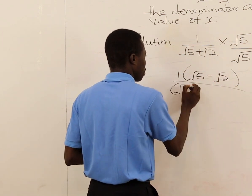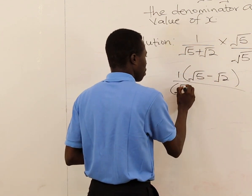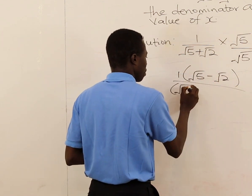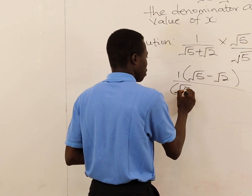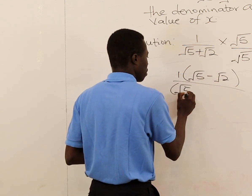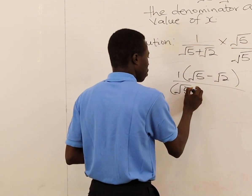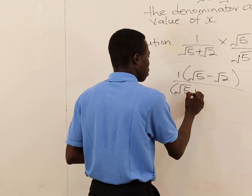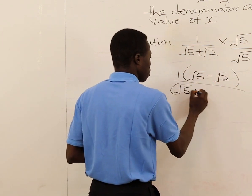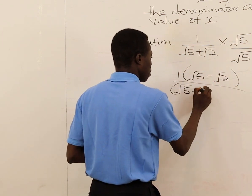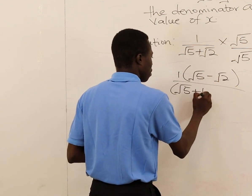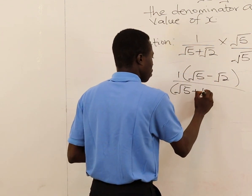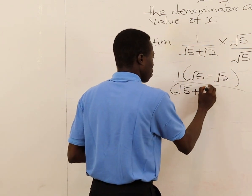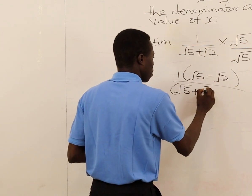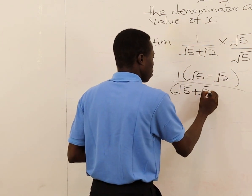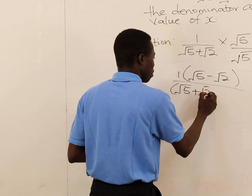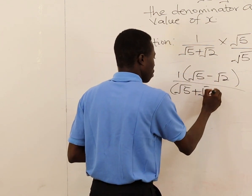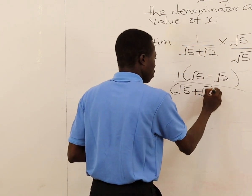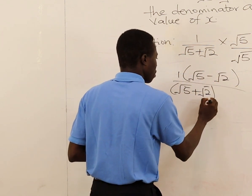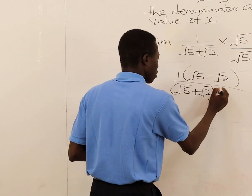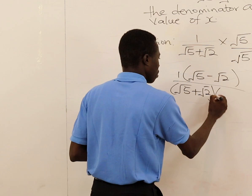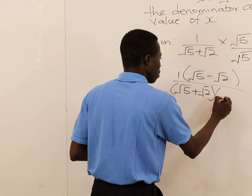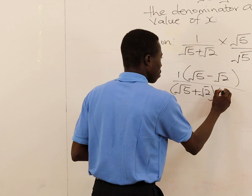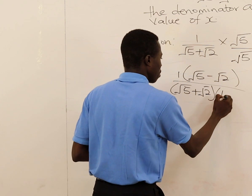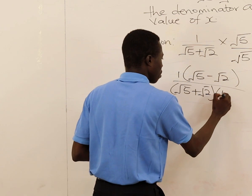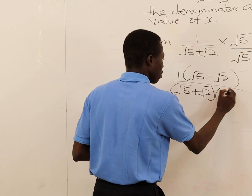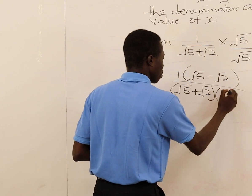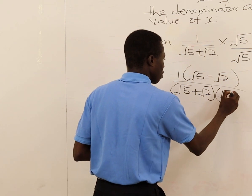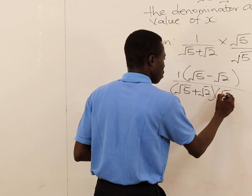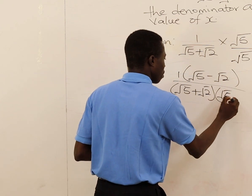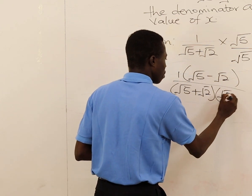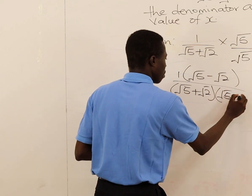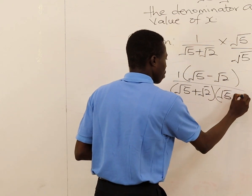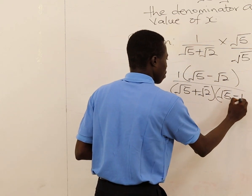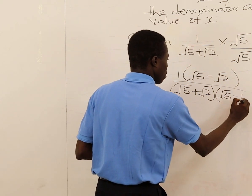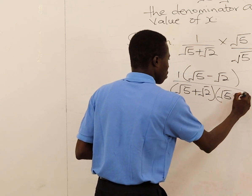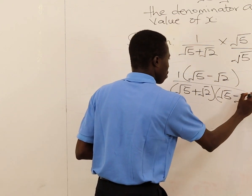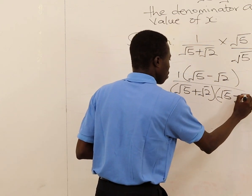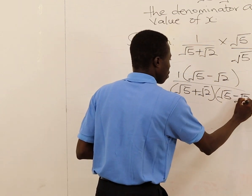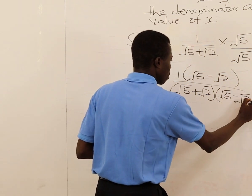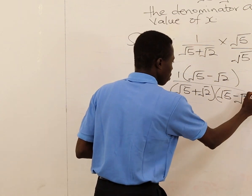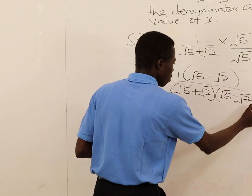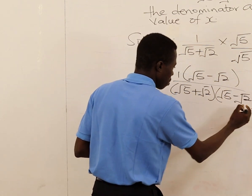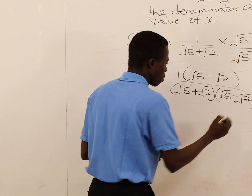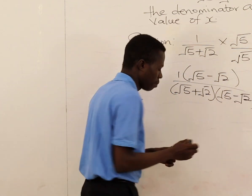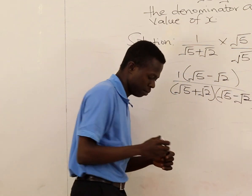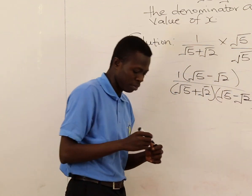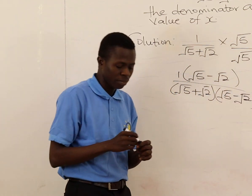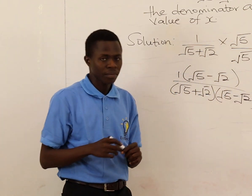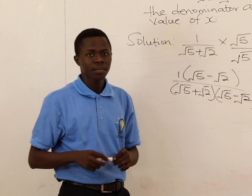Now you can see that 1 is multiplying the bracket square root of 5 minus square root